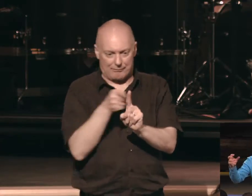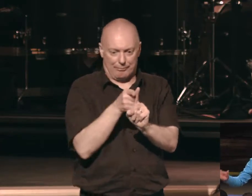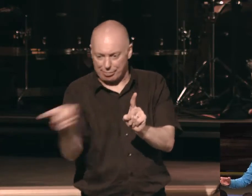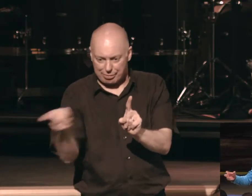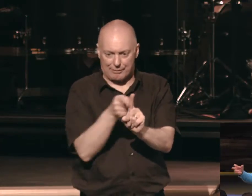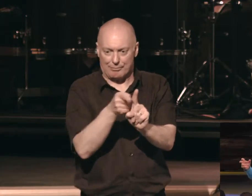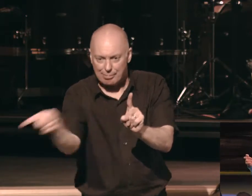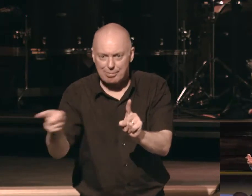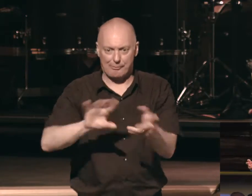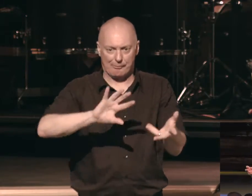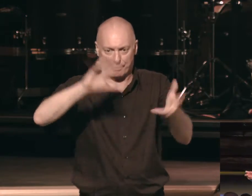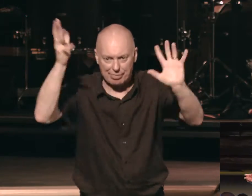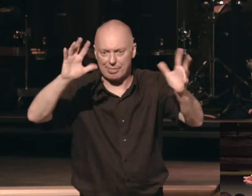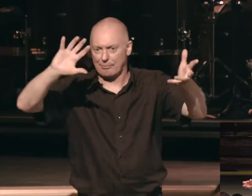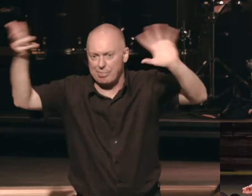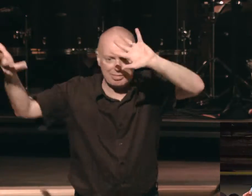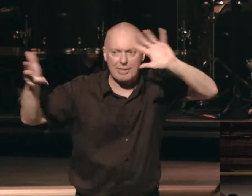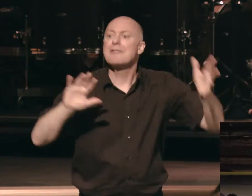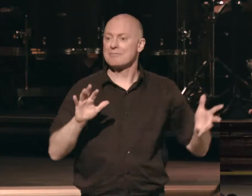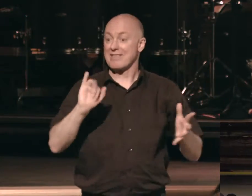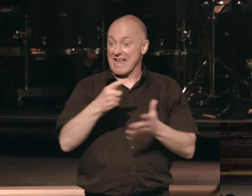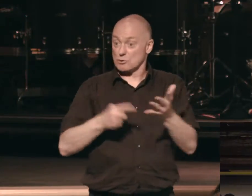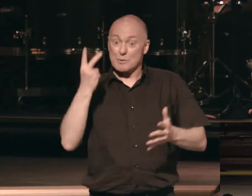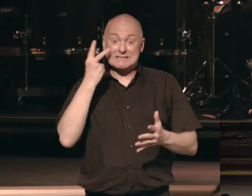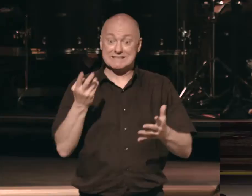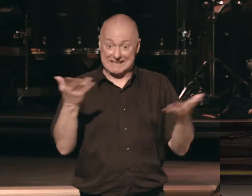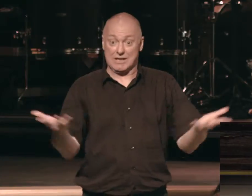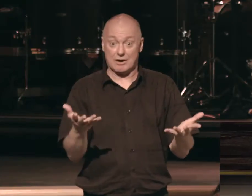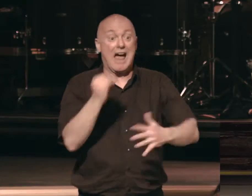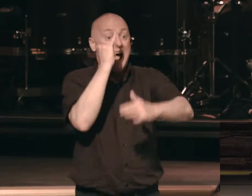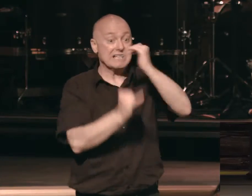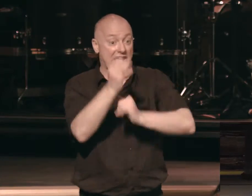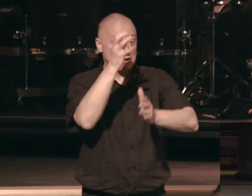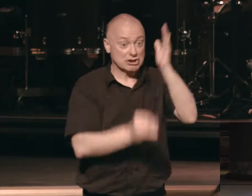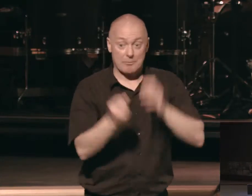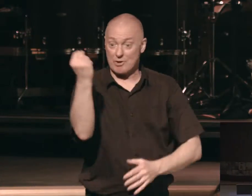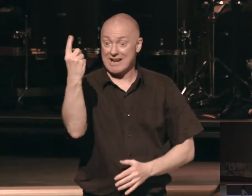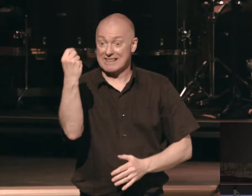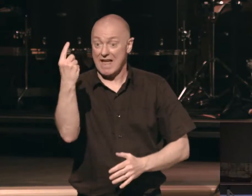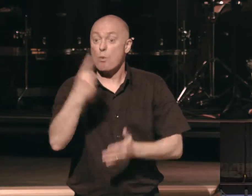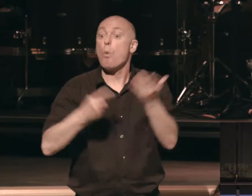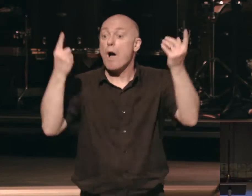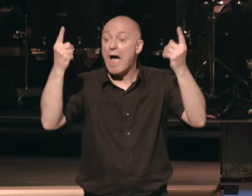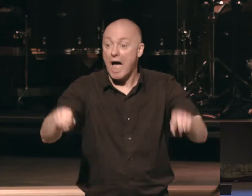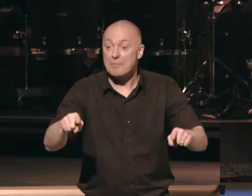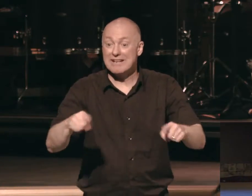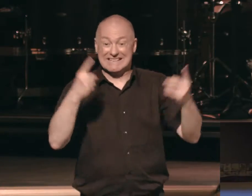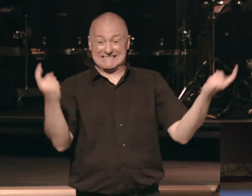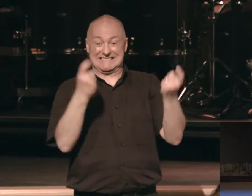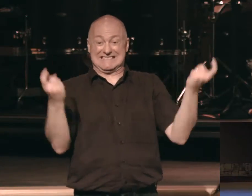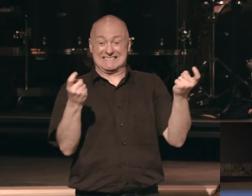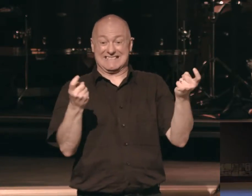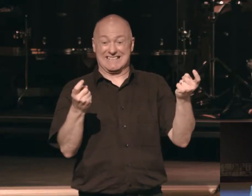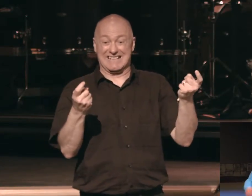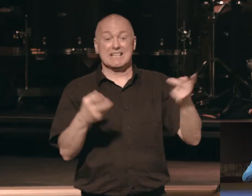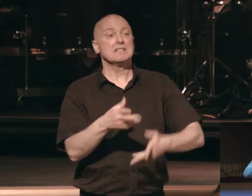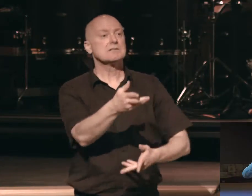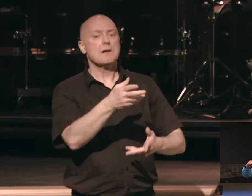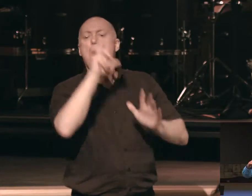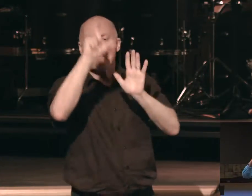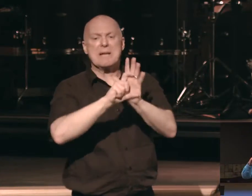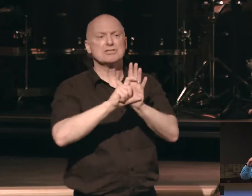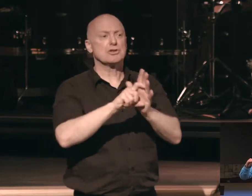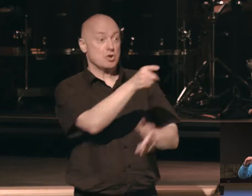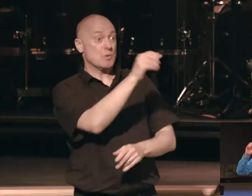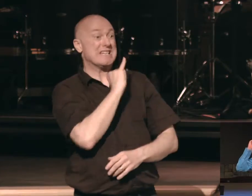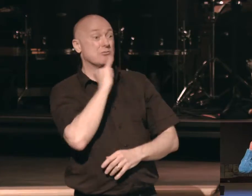disaster after another. And this is what we're seeing right here as we turn to Isaiah chapter 11, that their sin was so much, God's like, I'm reducing